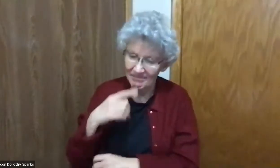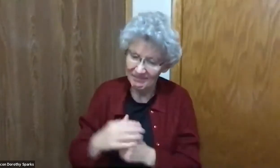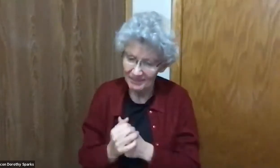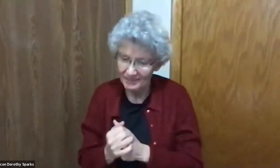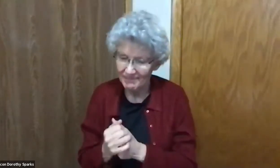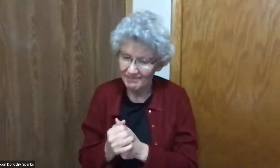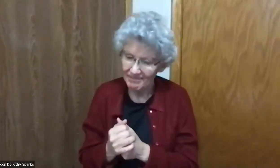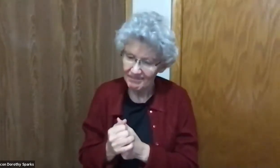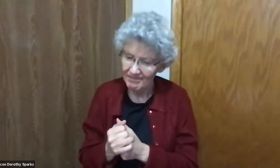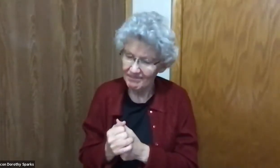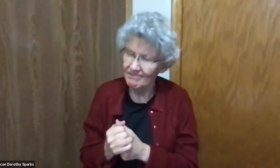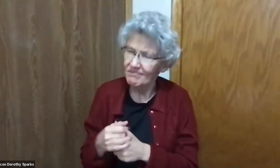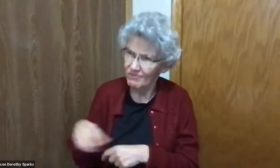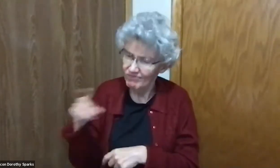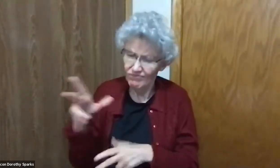Jesus answered,